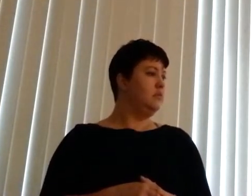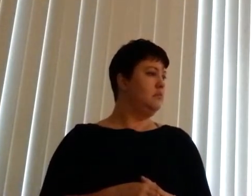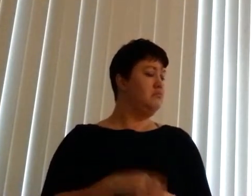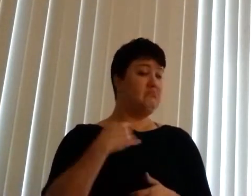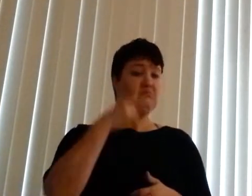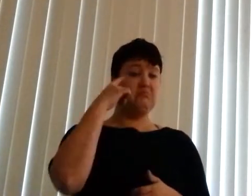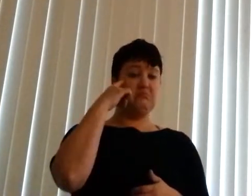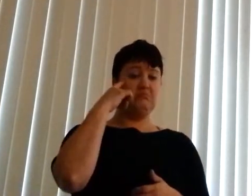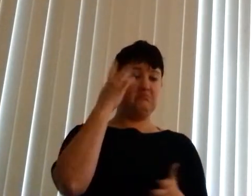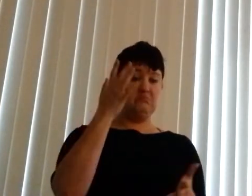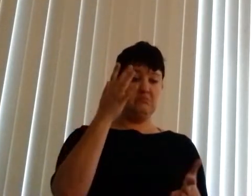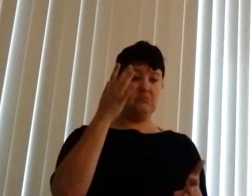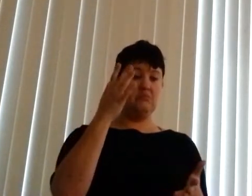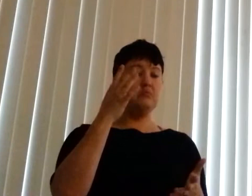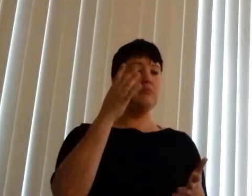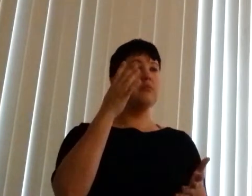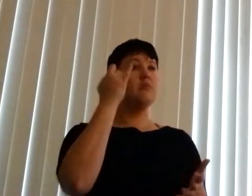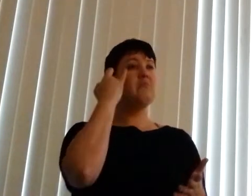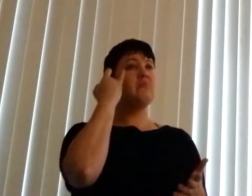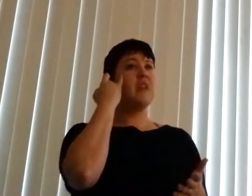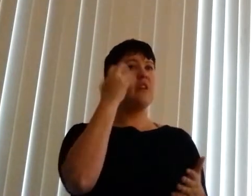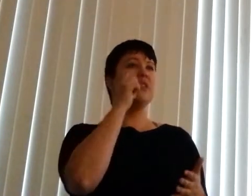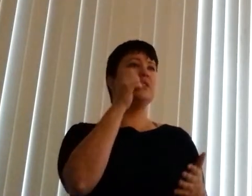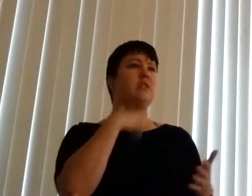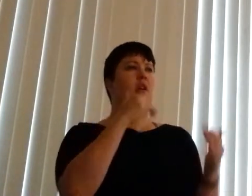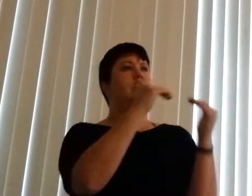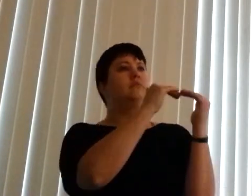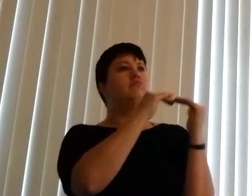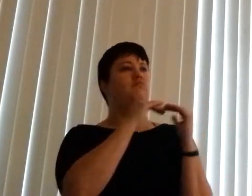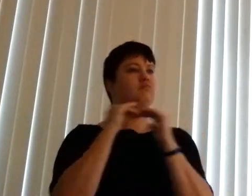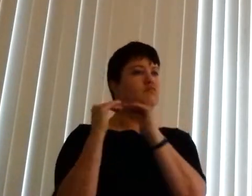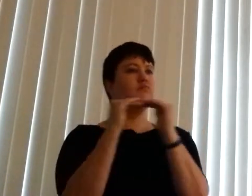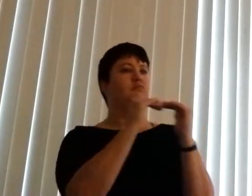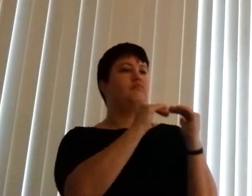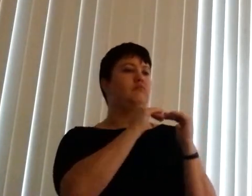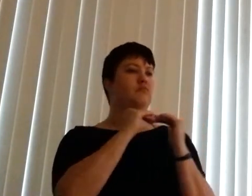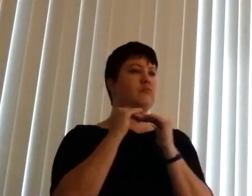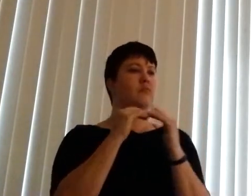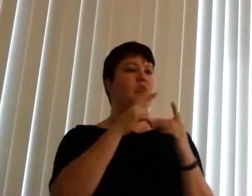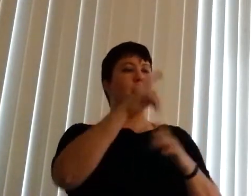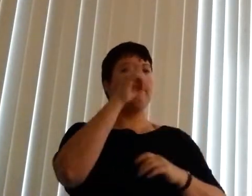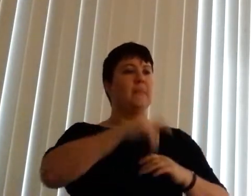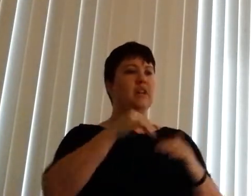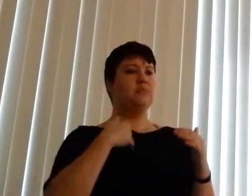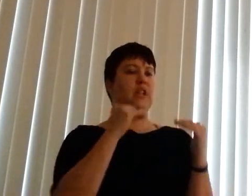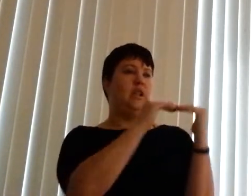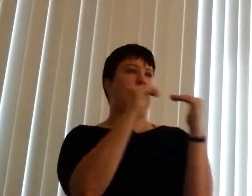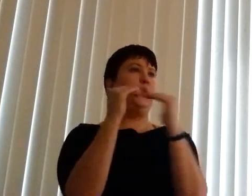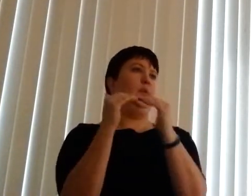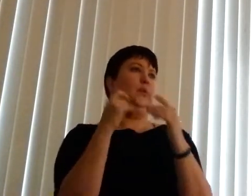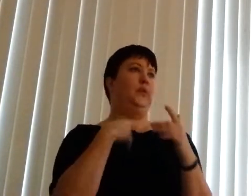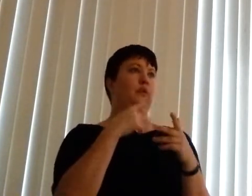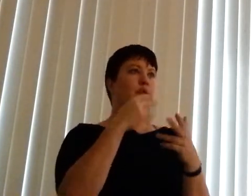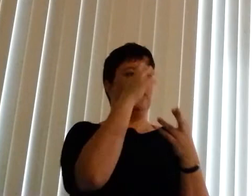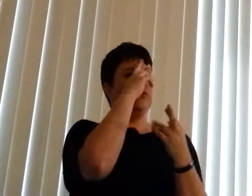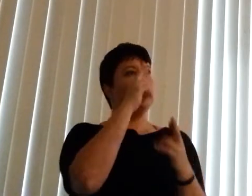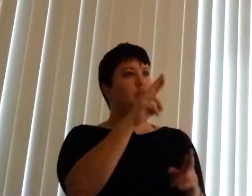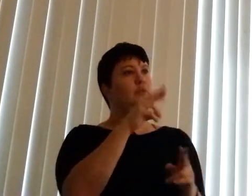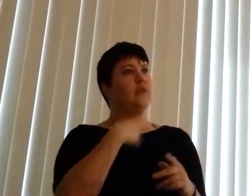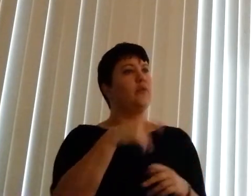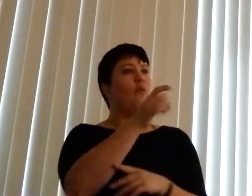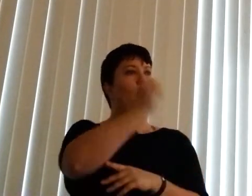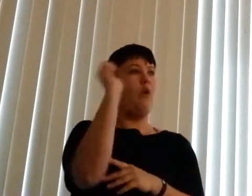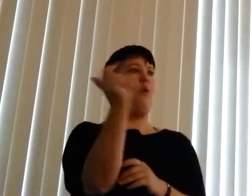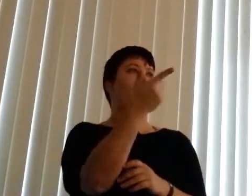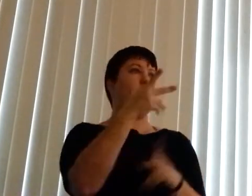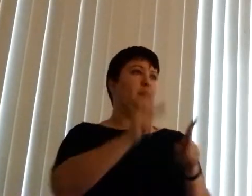I think this: it can be inconsistent with giving equal concern and respect to persons